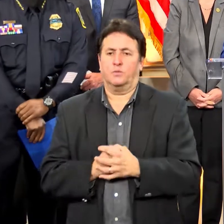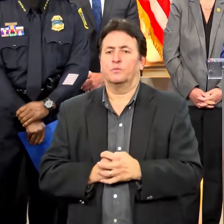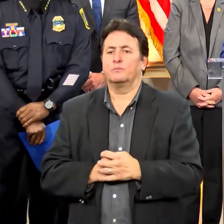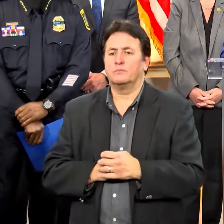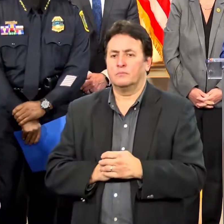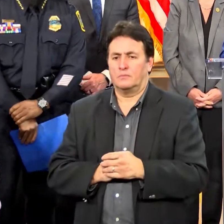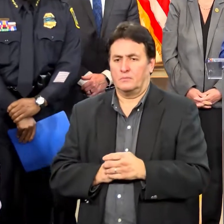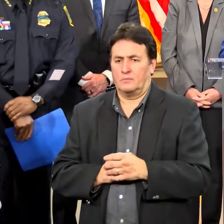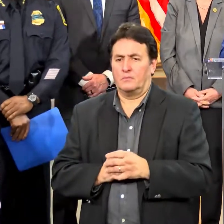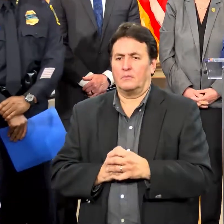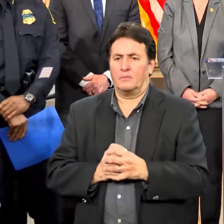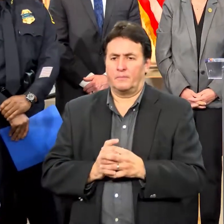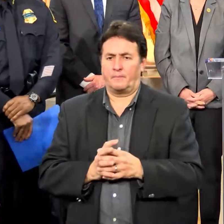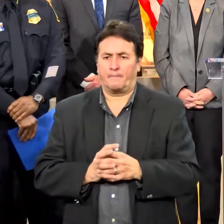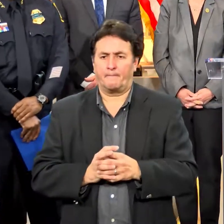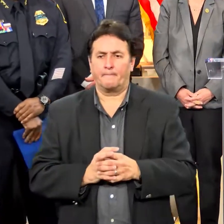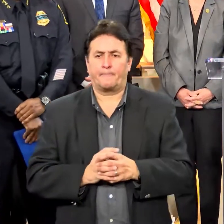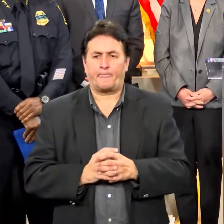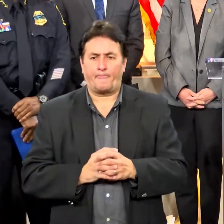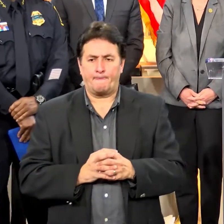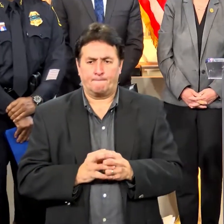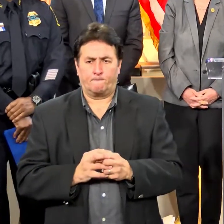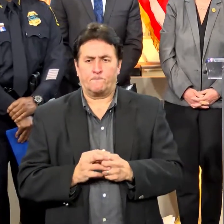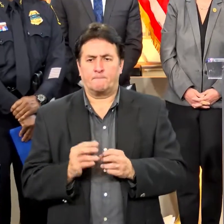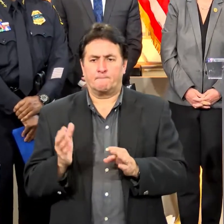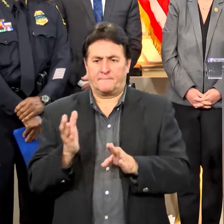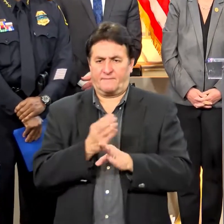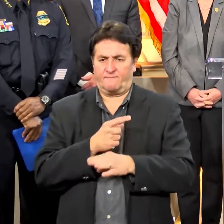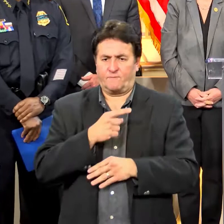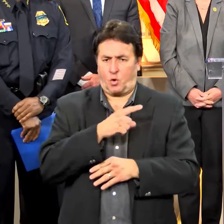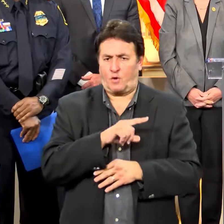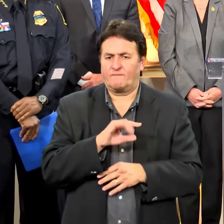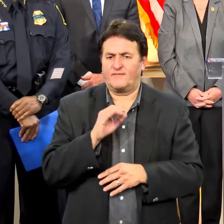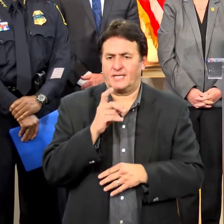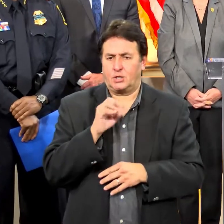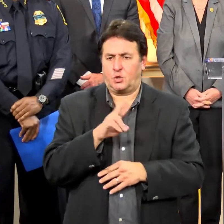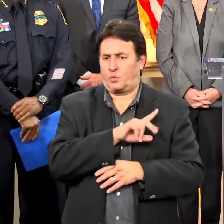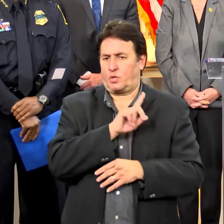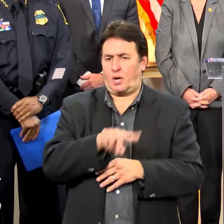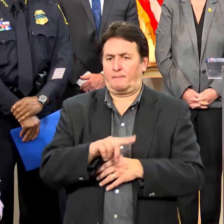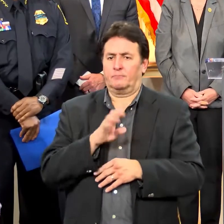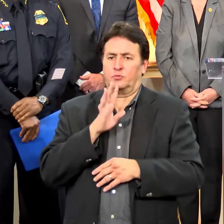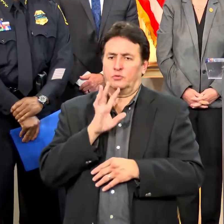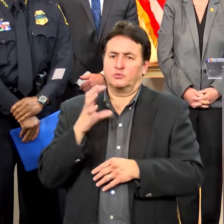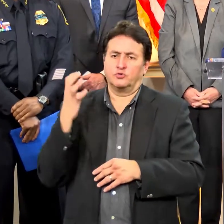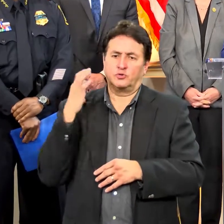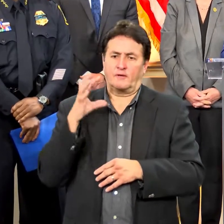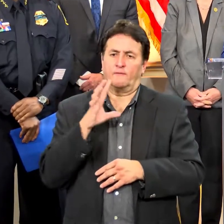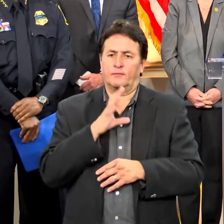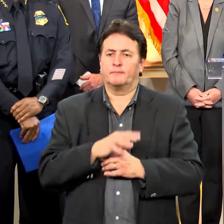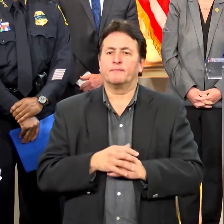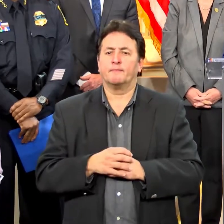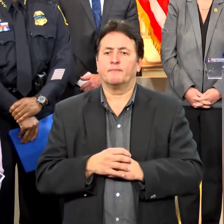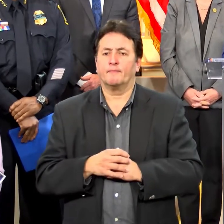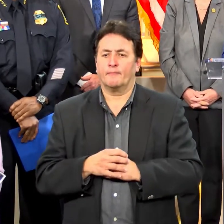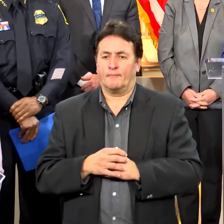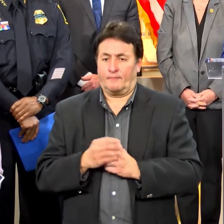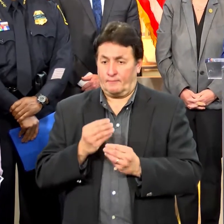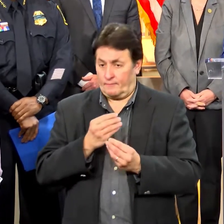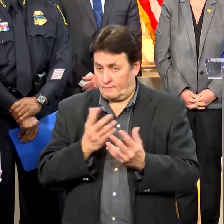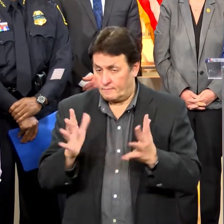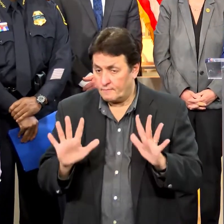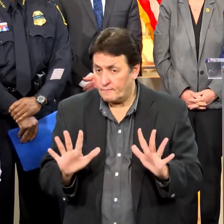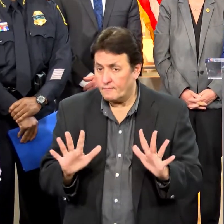over to Chief Fenner to speak directly to our police officers. Let there be no question that